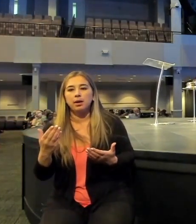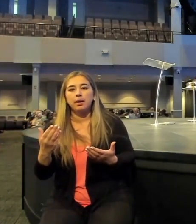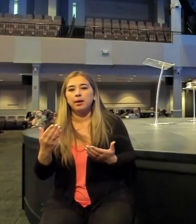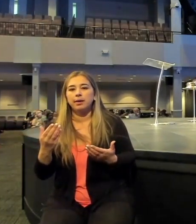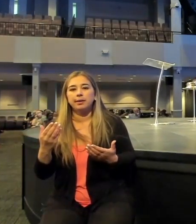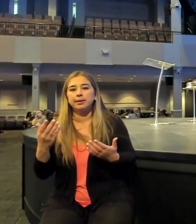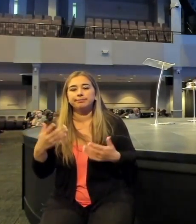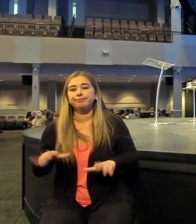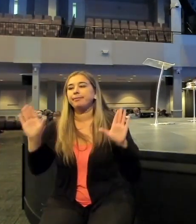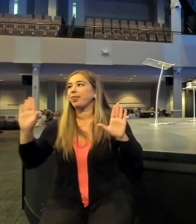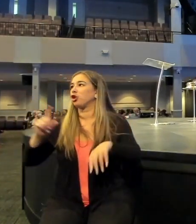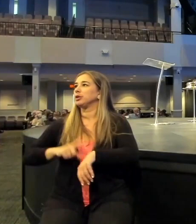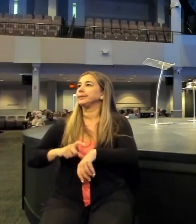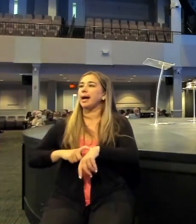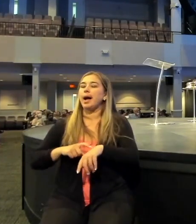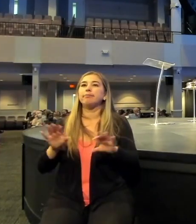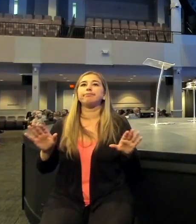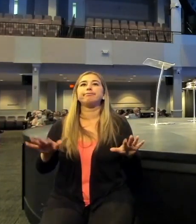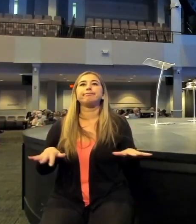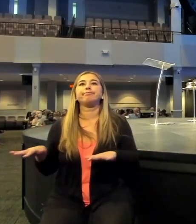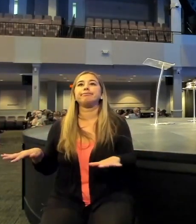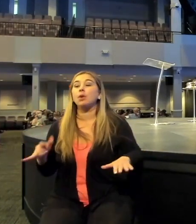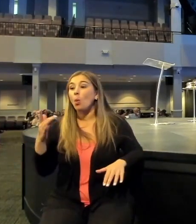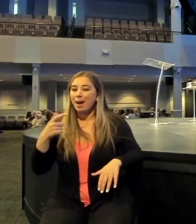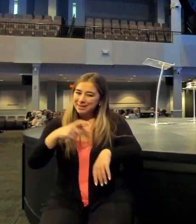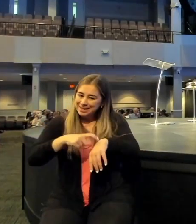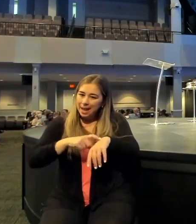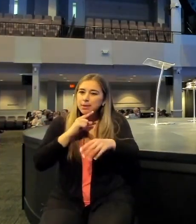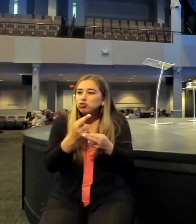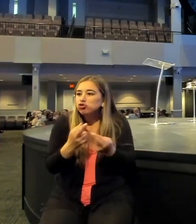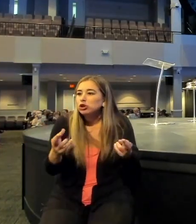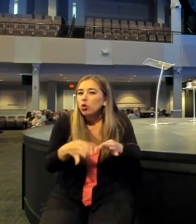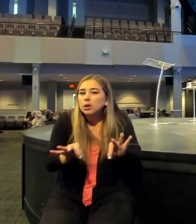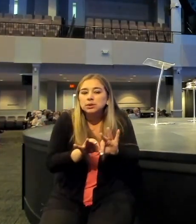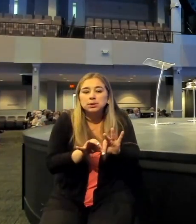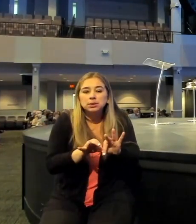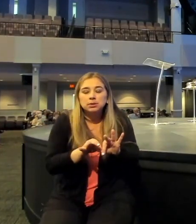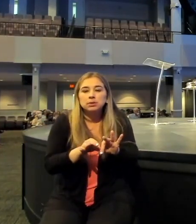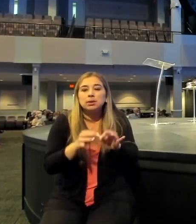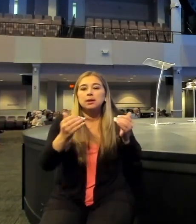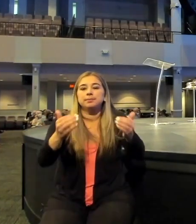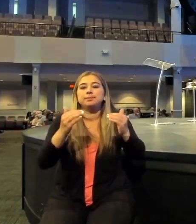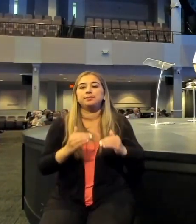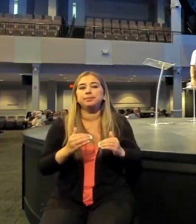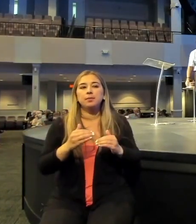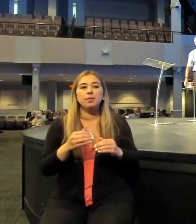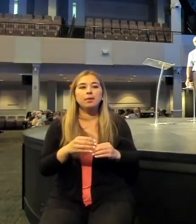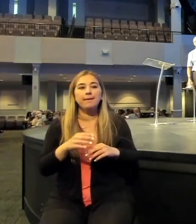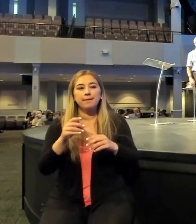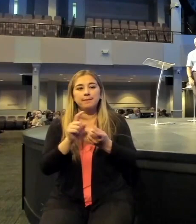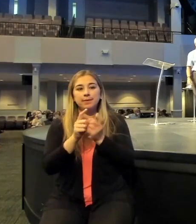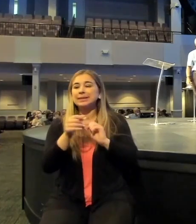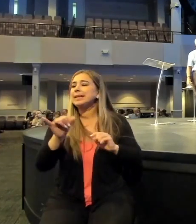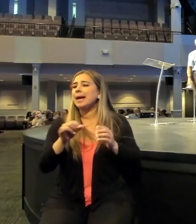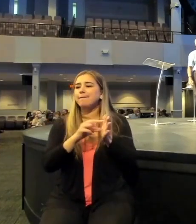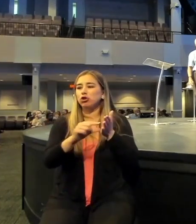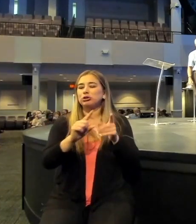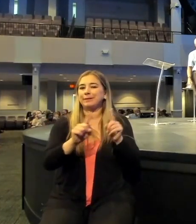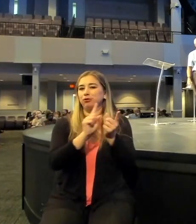their time, because time is a resource. Let's look at this from the today's English version. Same